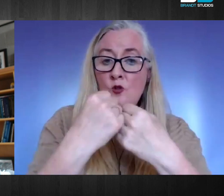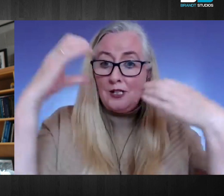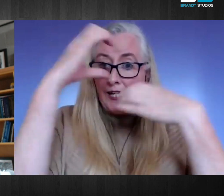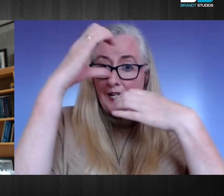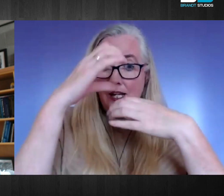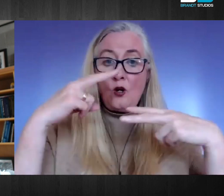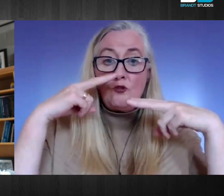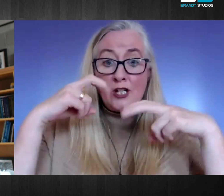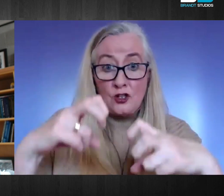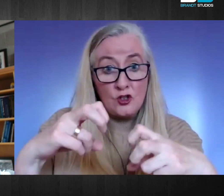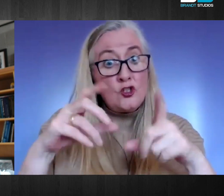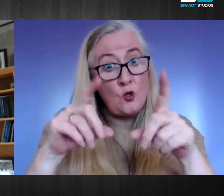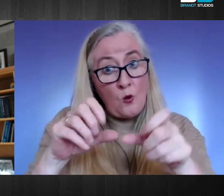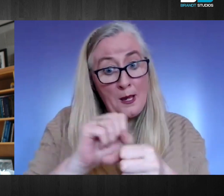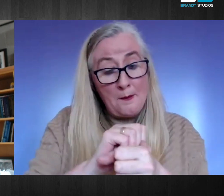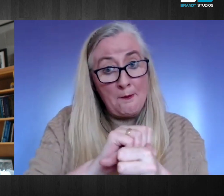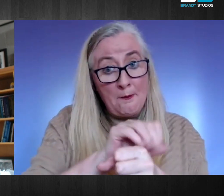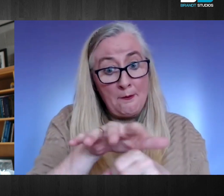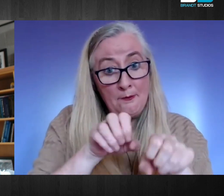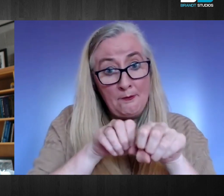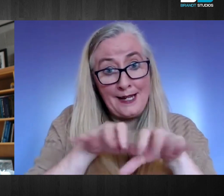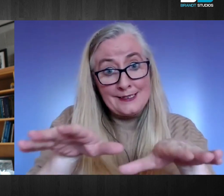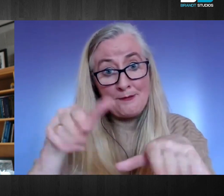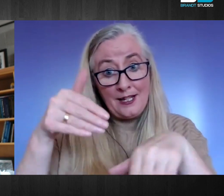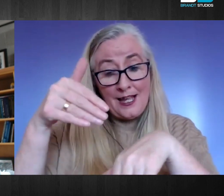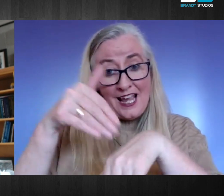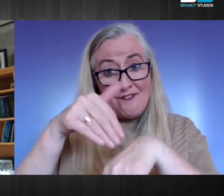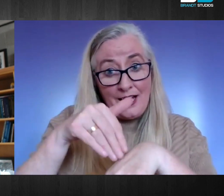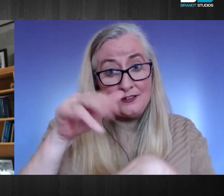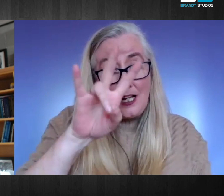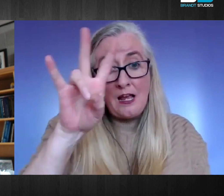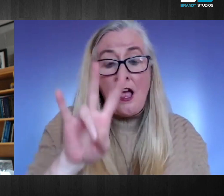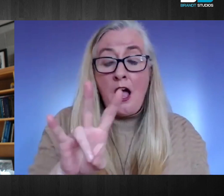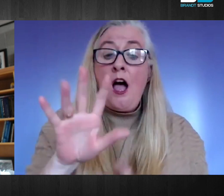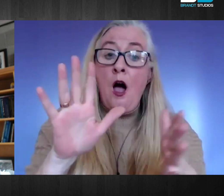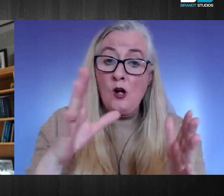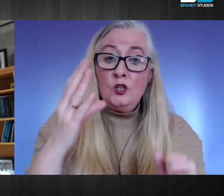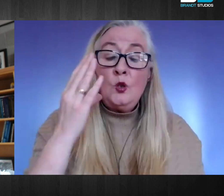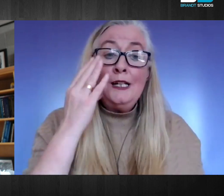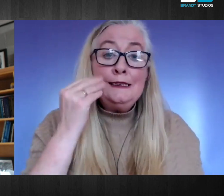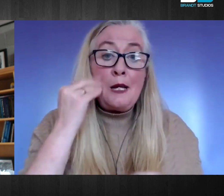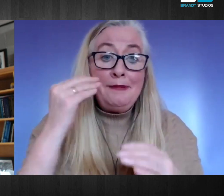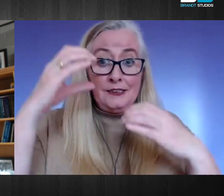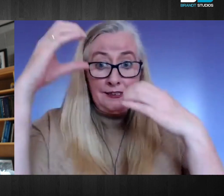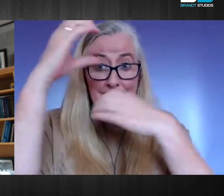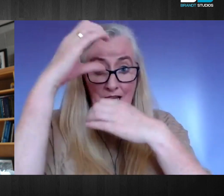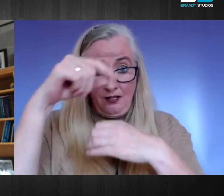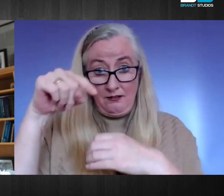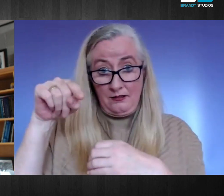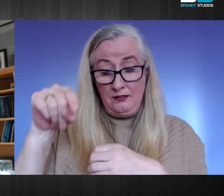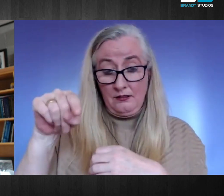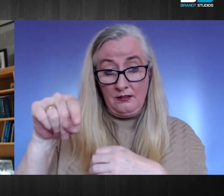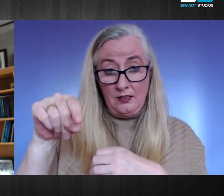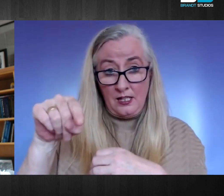affected it? I think in terms of diabetes care, first of all, patients, I think, have had